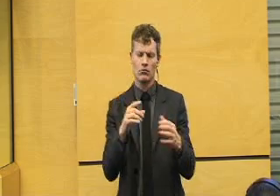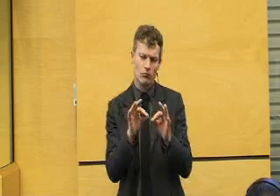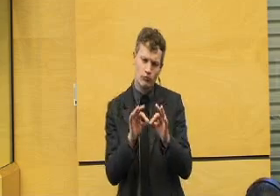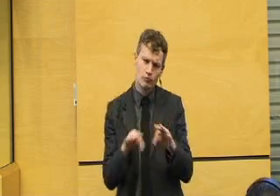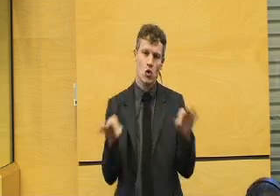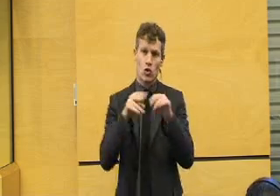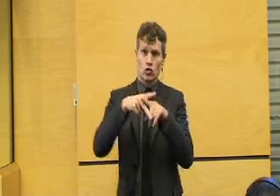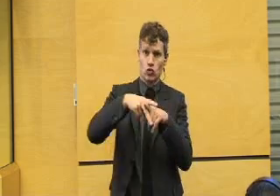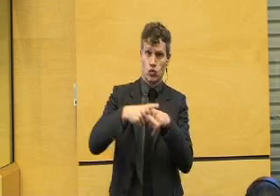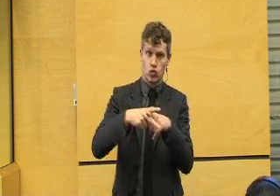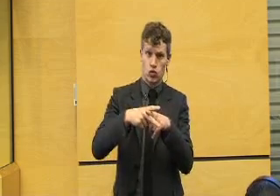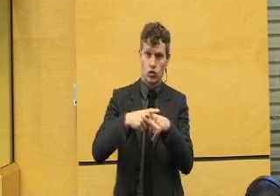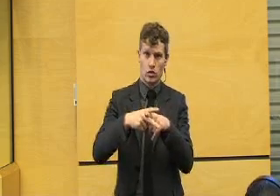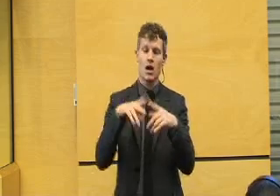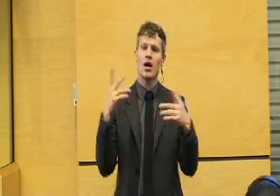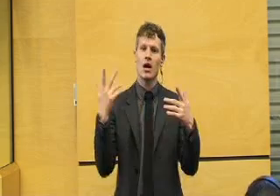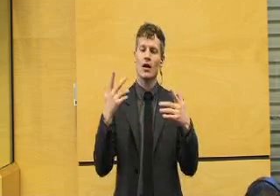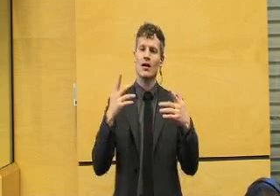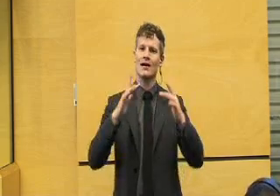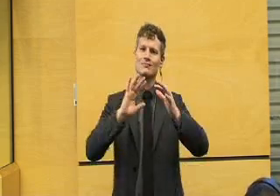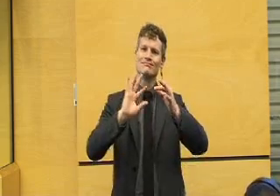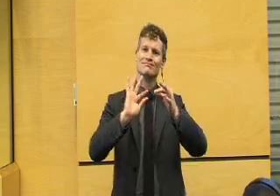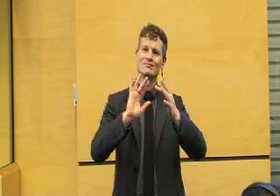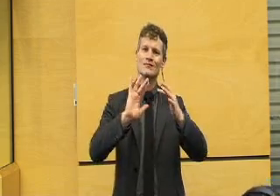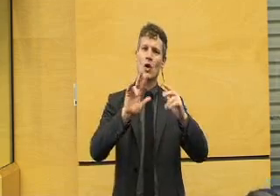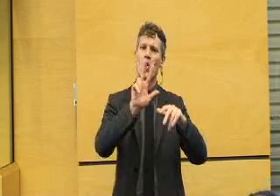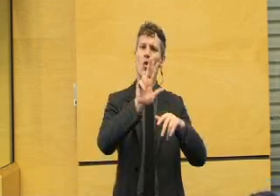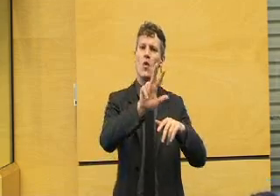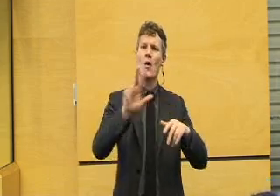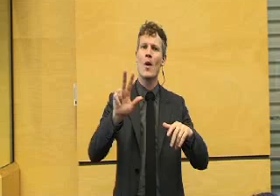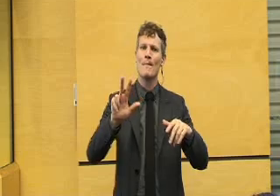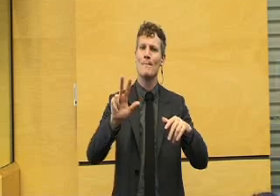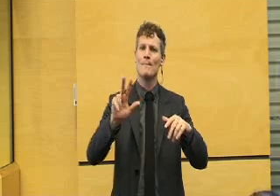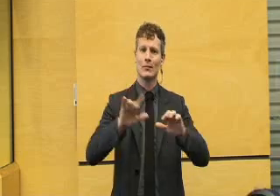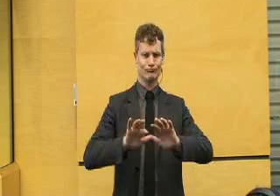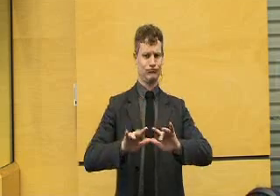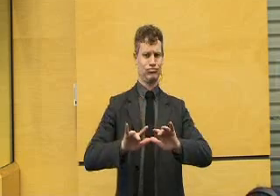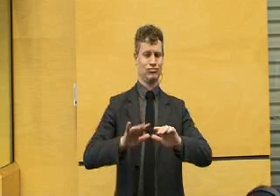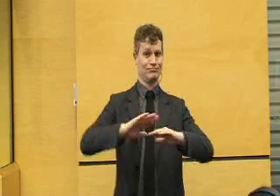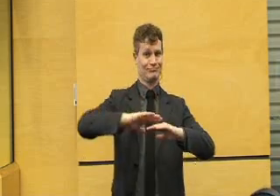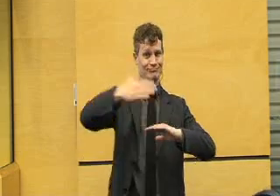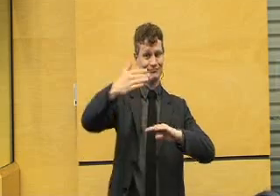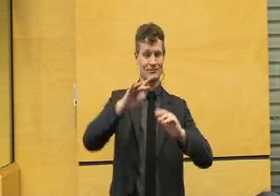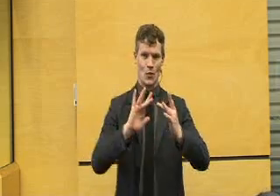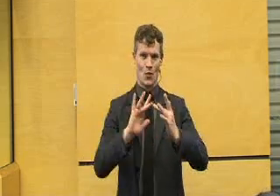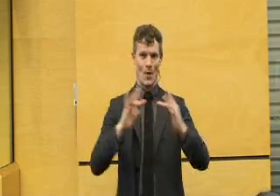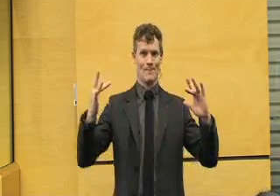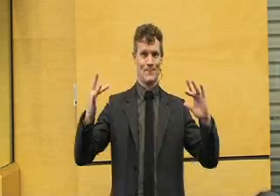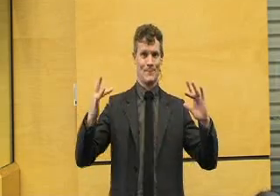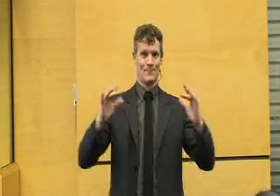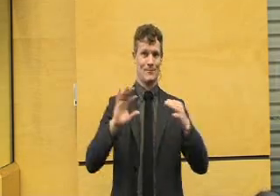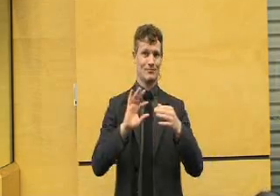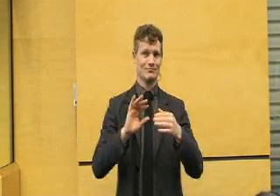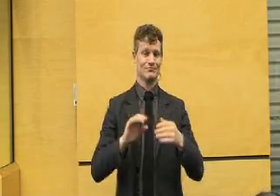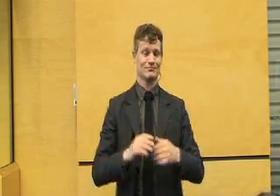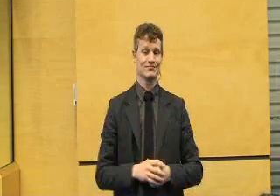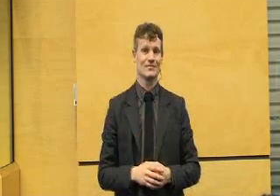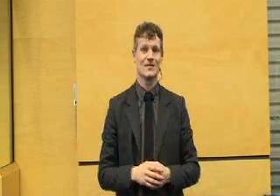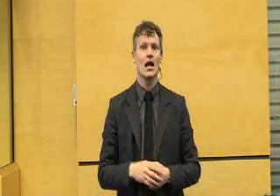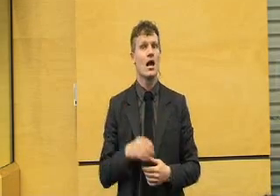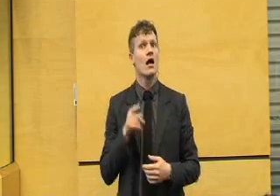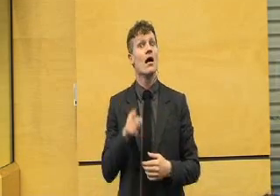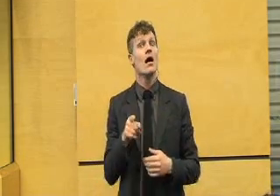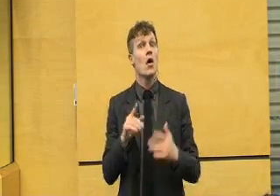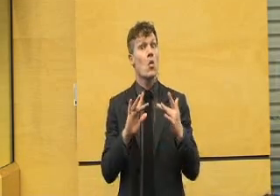So accessible Internet can not only facilitate people with disabilities to obtain